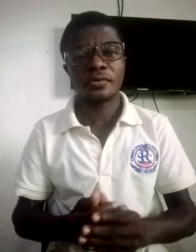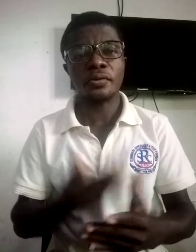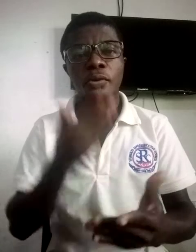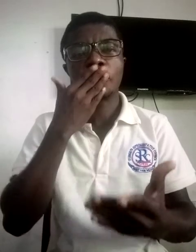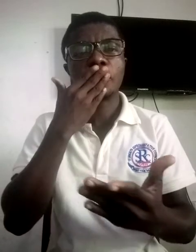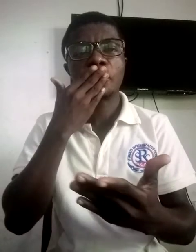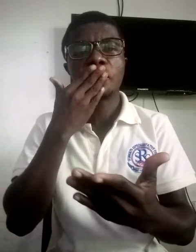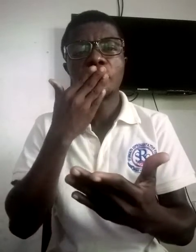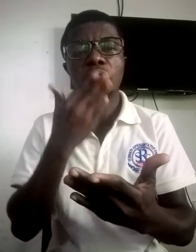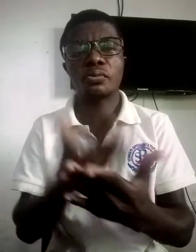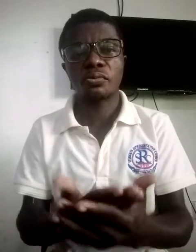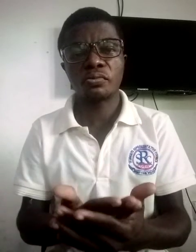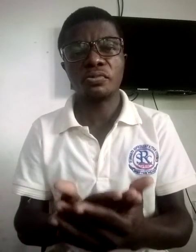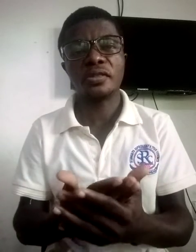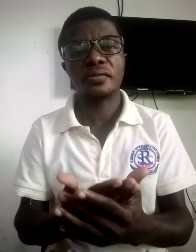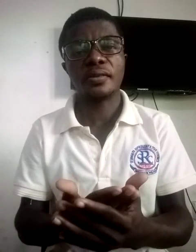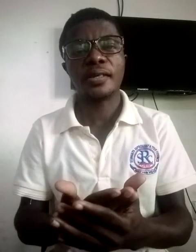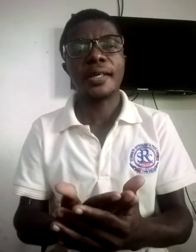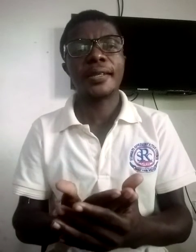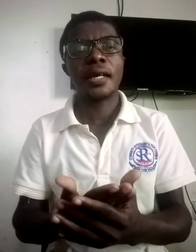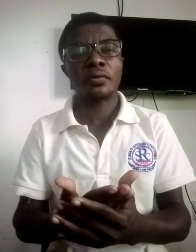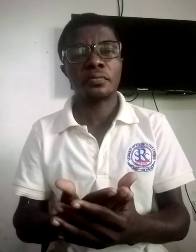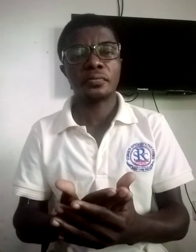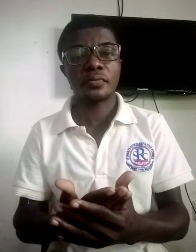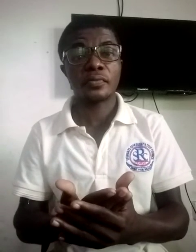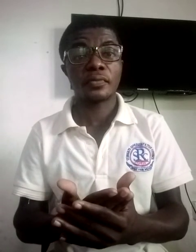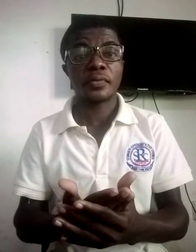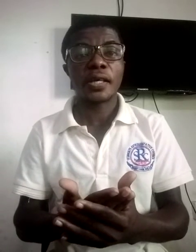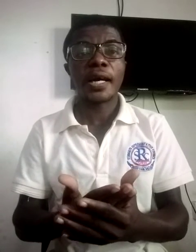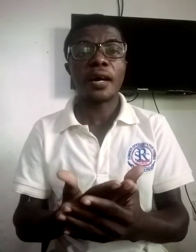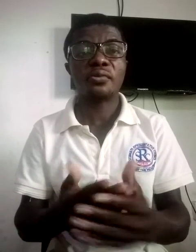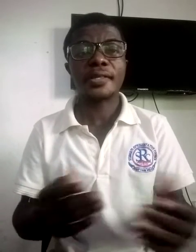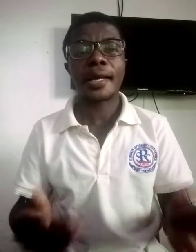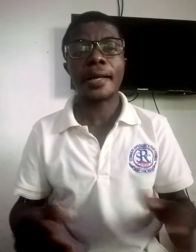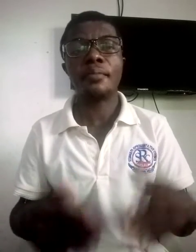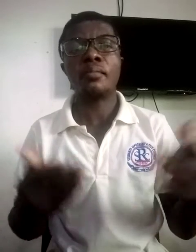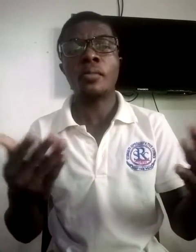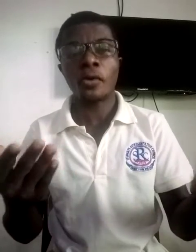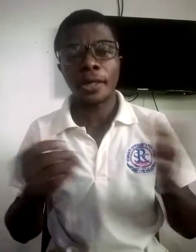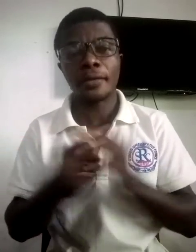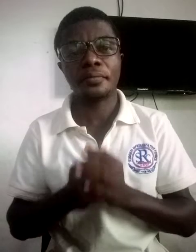So good. Now, how do we sign morning?